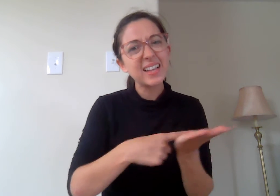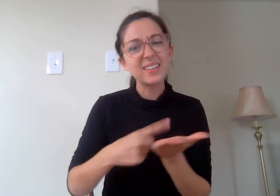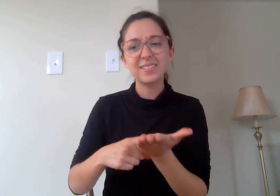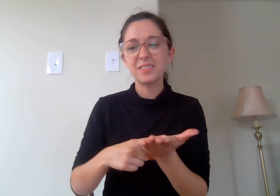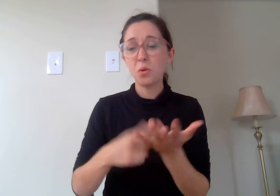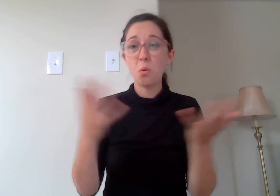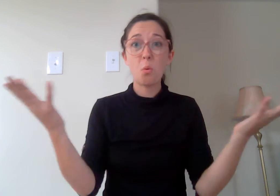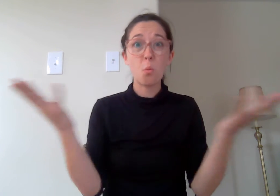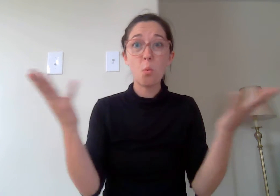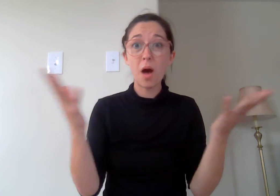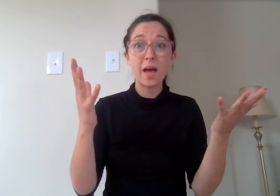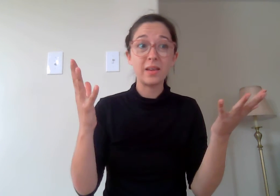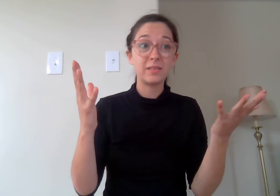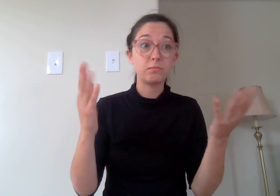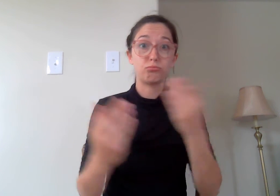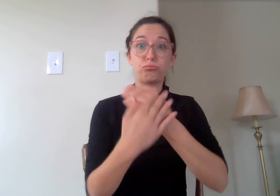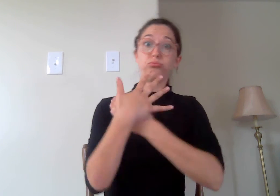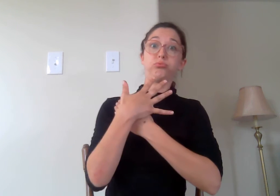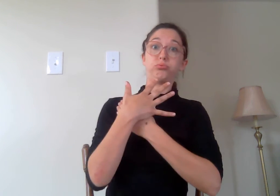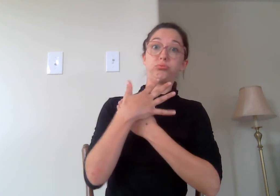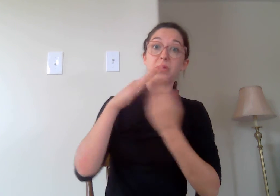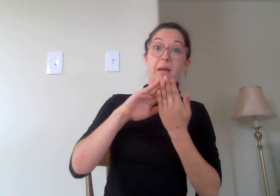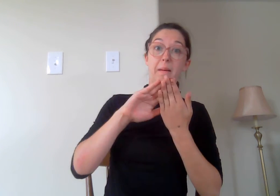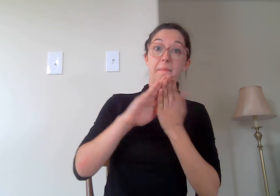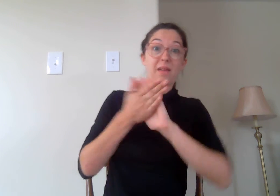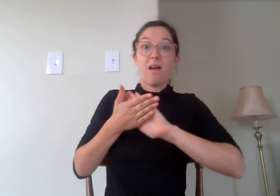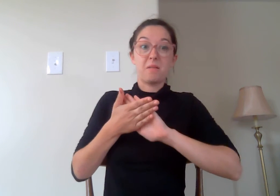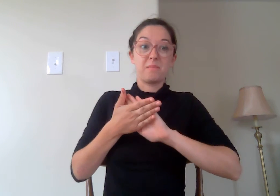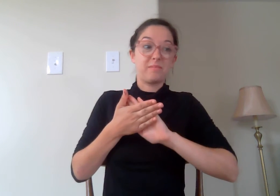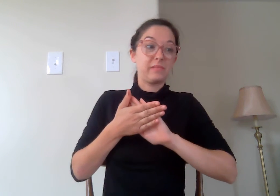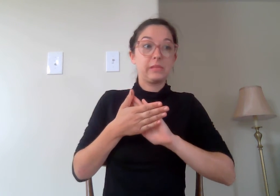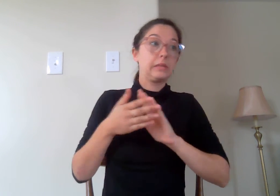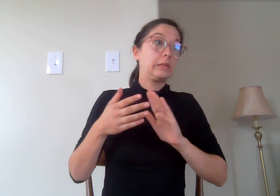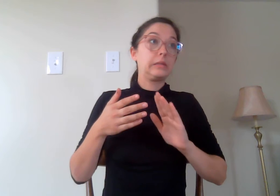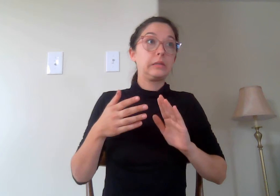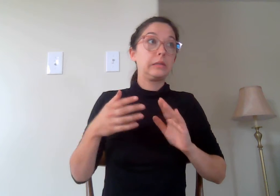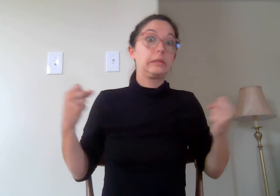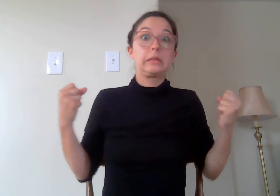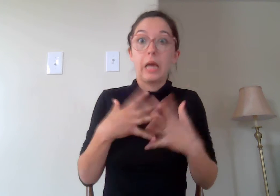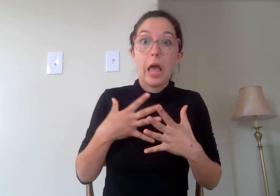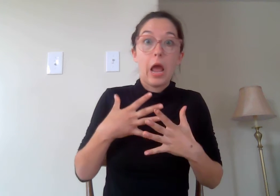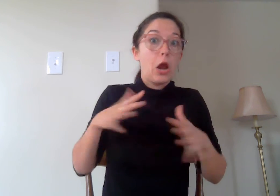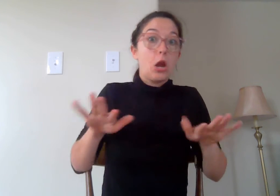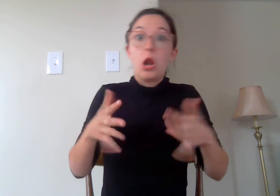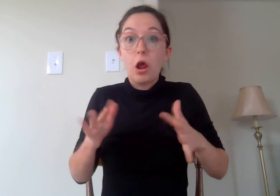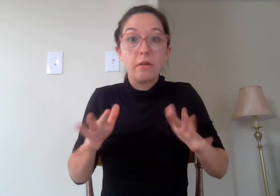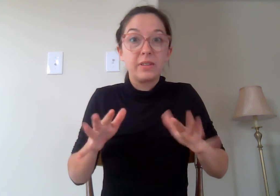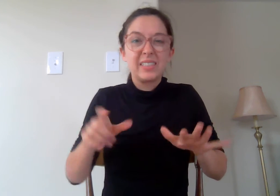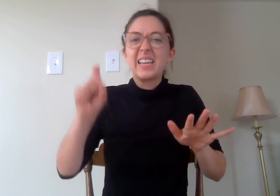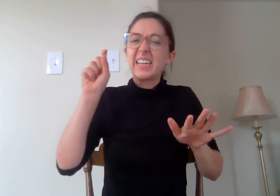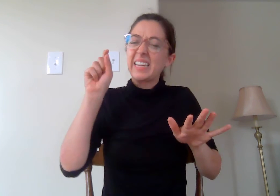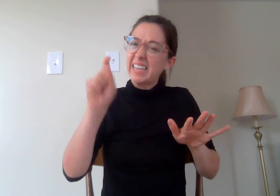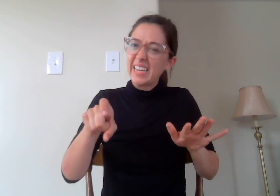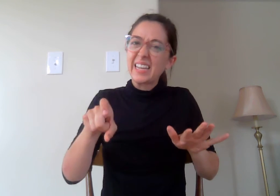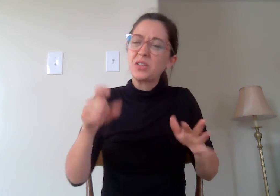exhausted and nobody's even really responding anymore. When they come to their battle stations, they're just kind of dragging their butts in like,